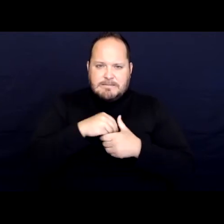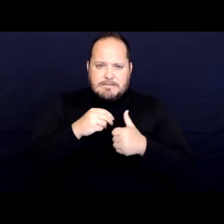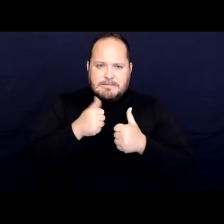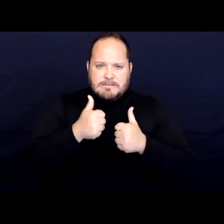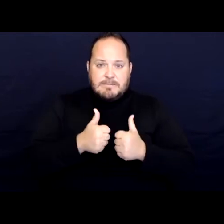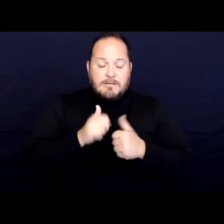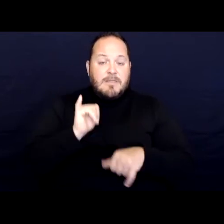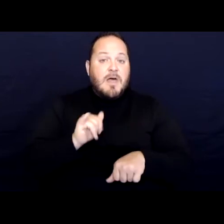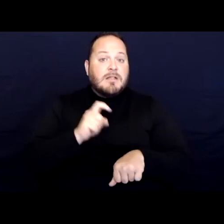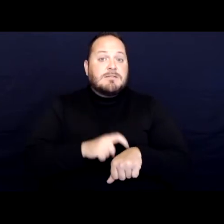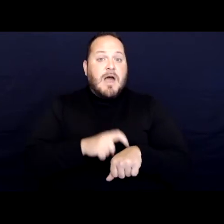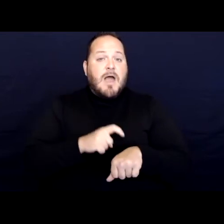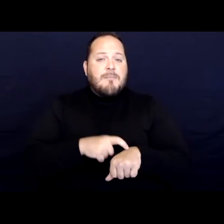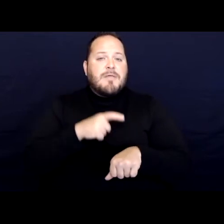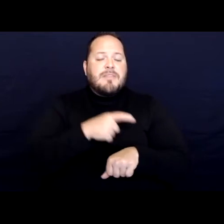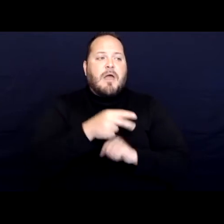as a very bad flu.